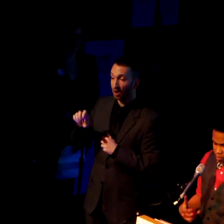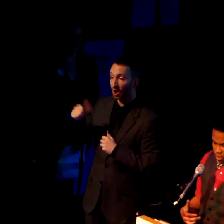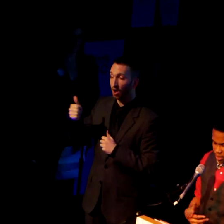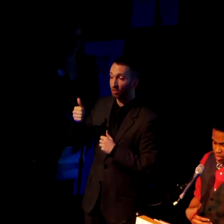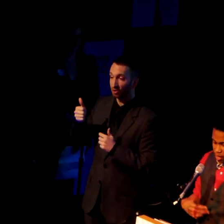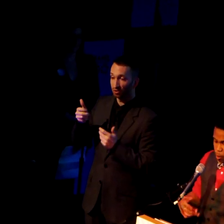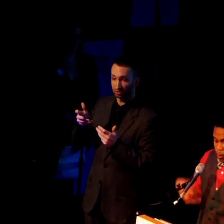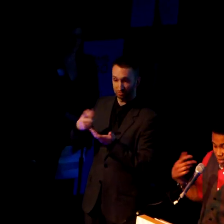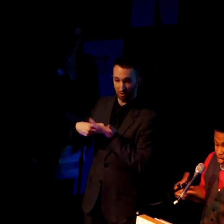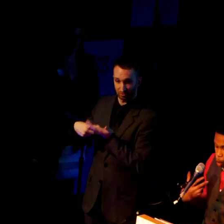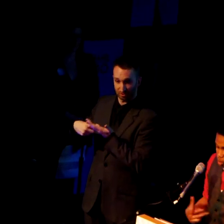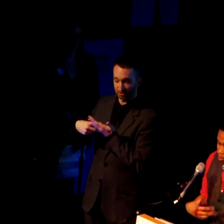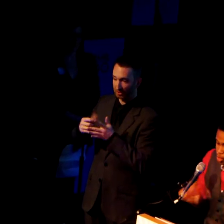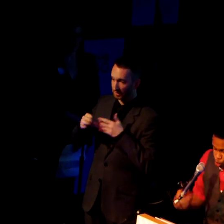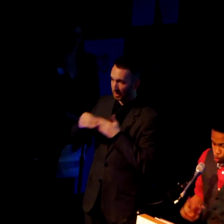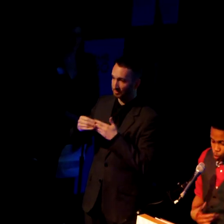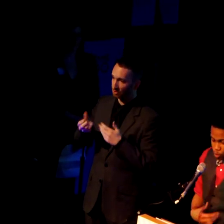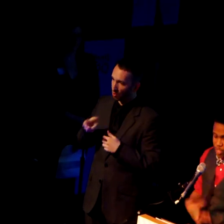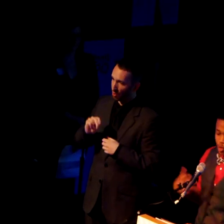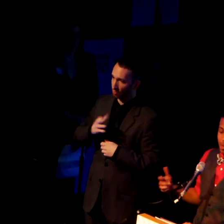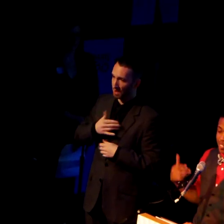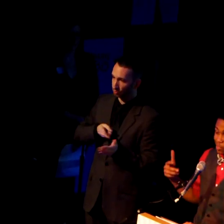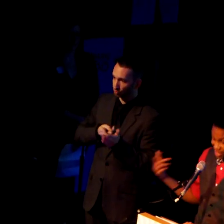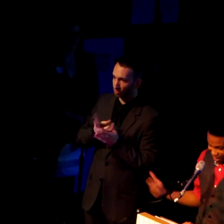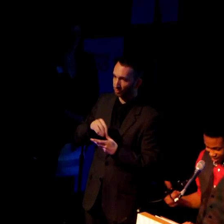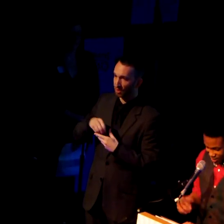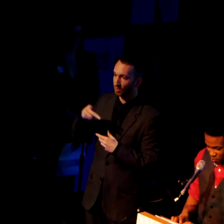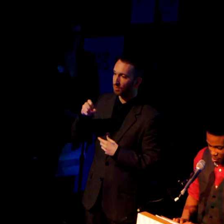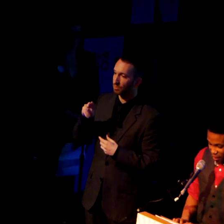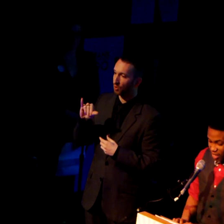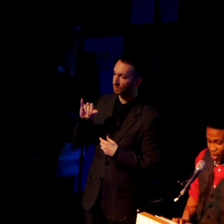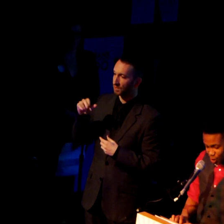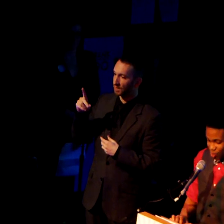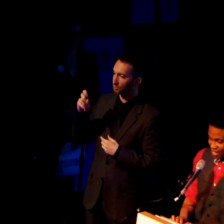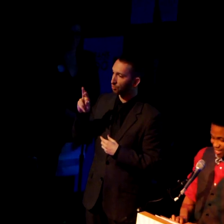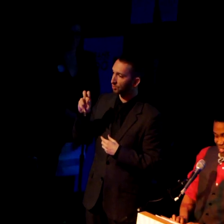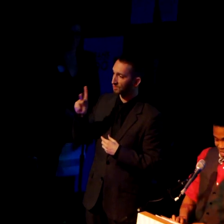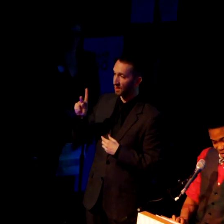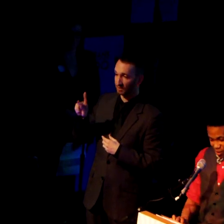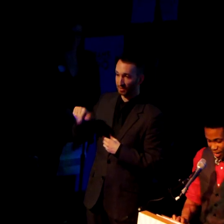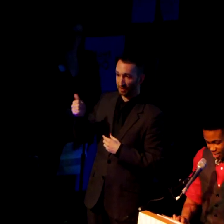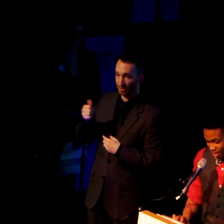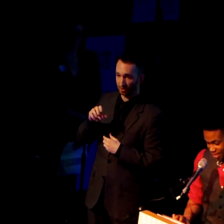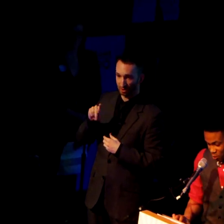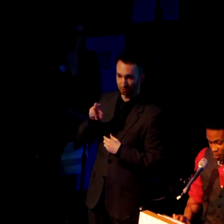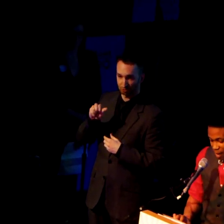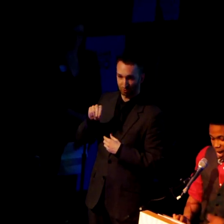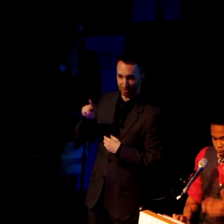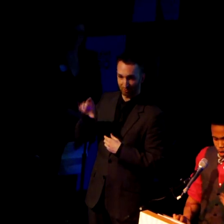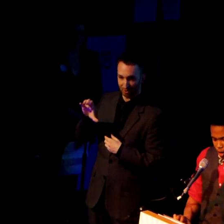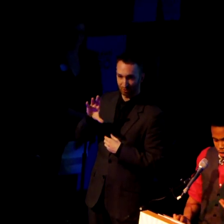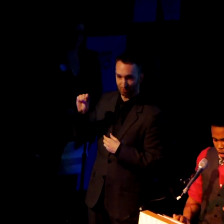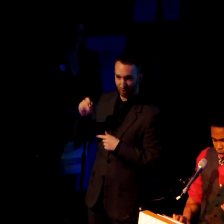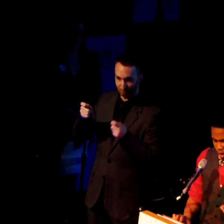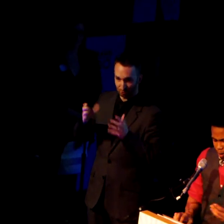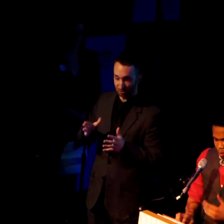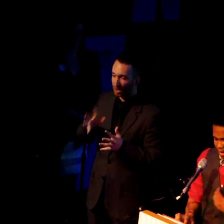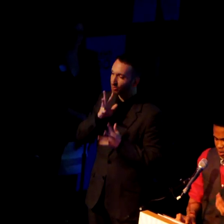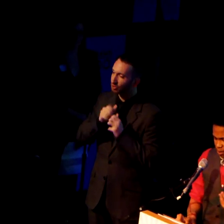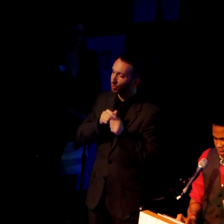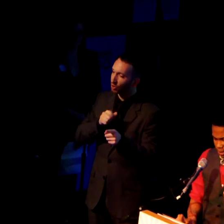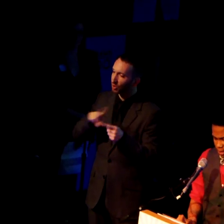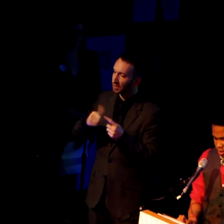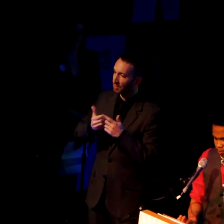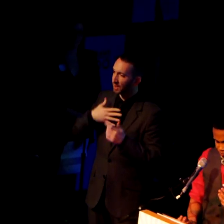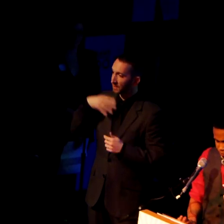conversation that led me to begin owning my truth was with Tony Dorsey, the other Trans 100 co-director. I was talking to her about